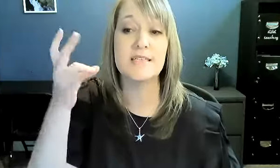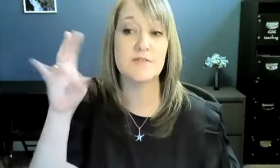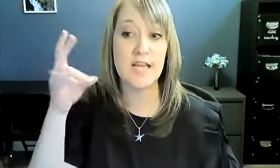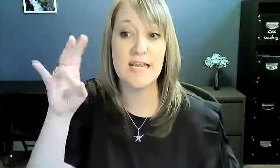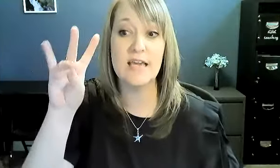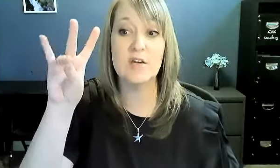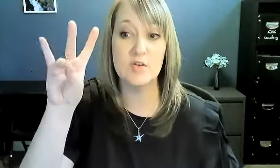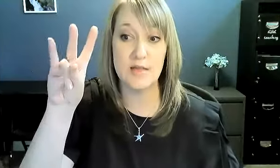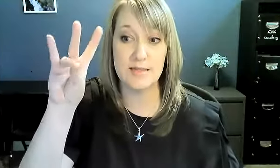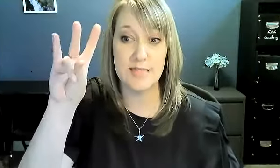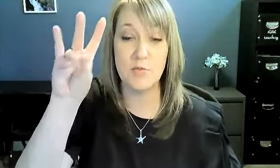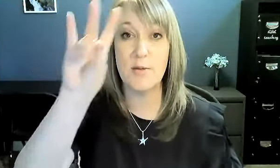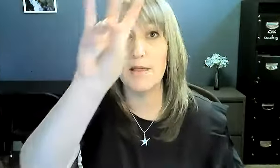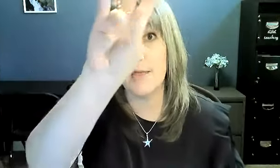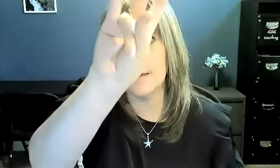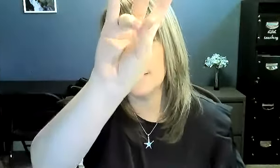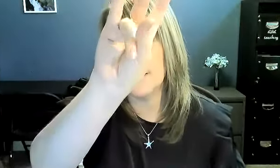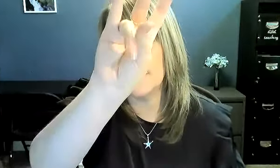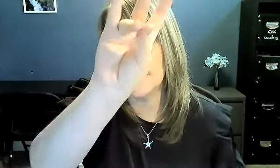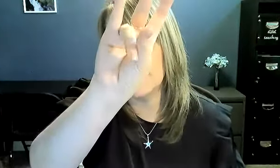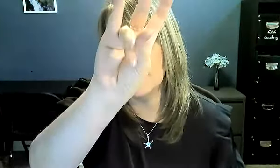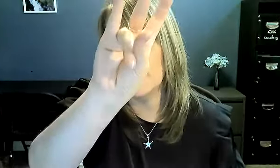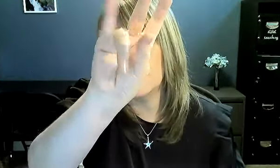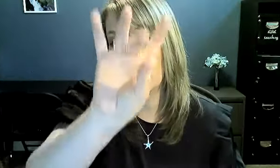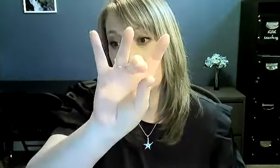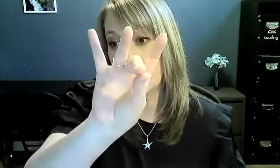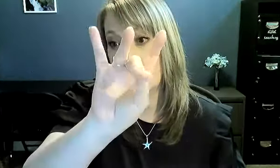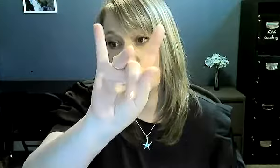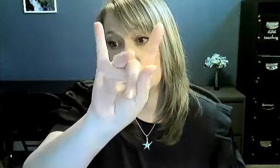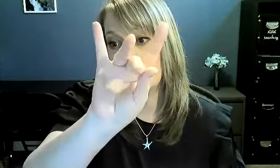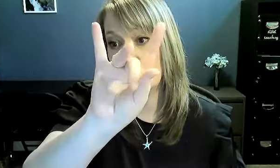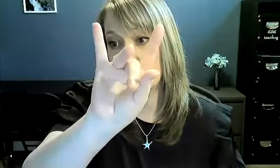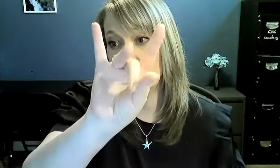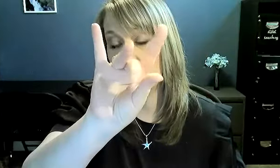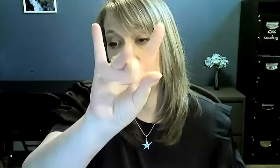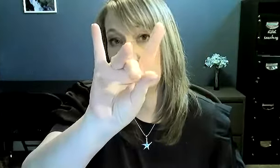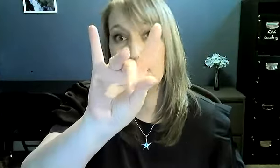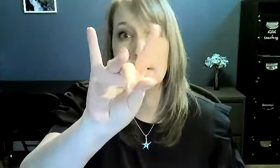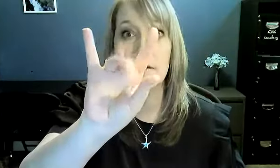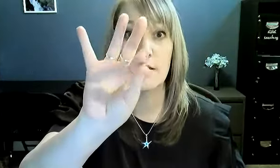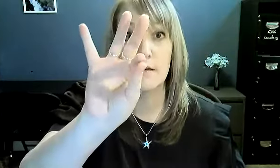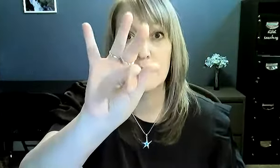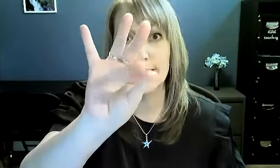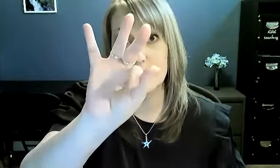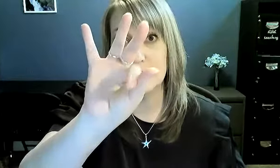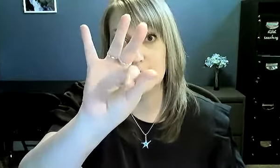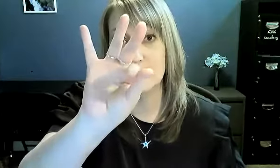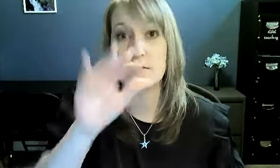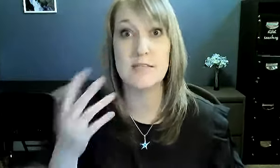of shaking, you do that same rubbing thing. 17, 18, 19. So that's the